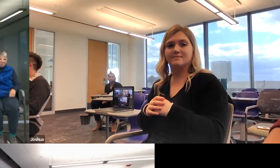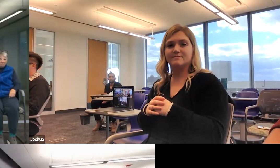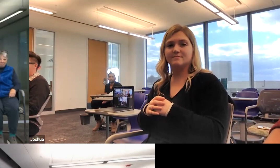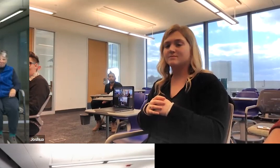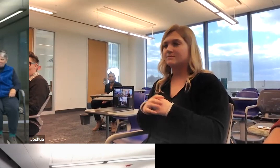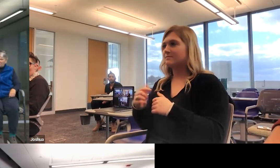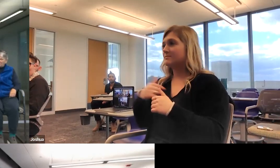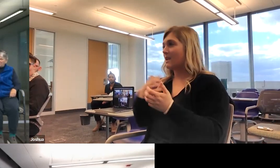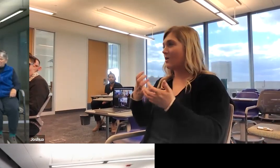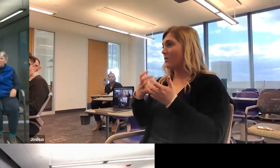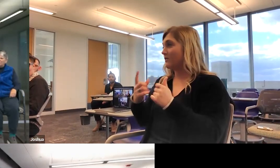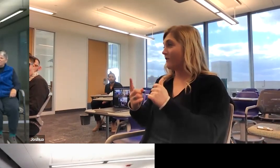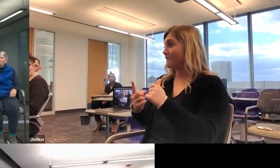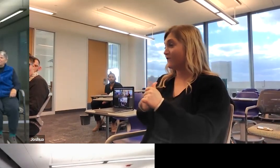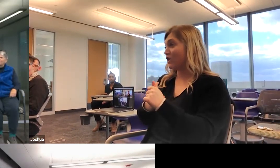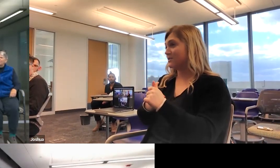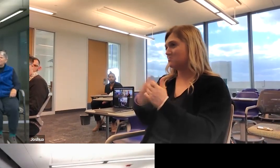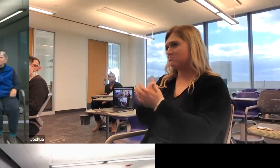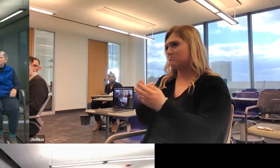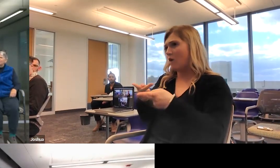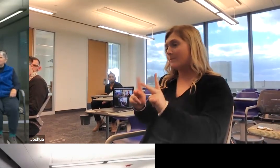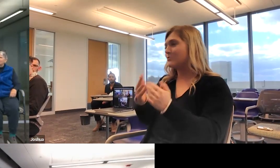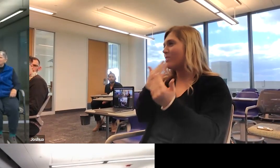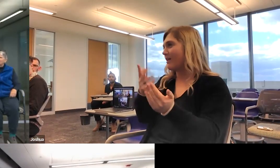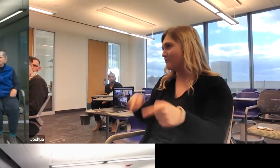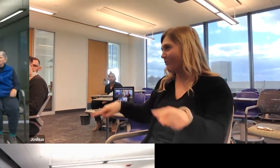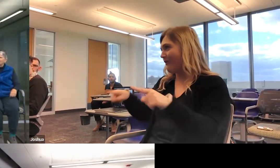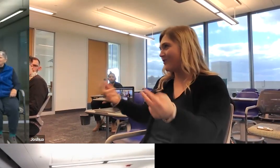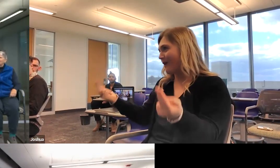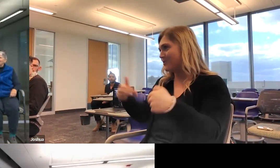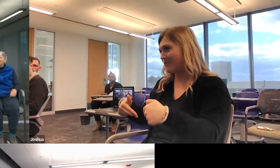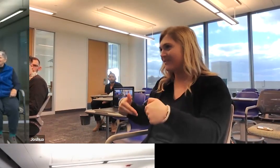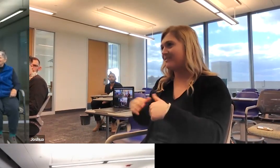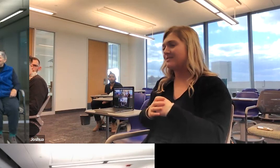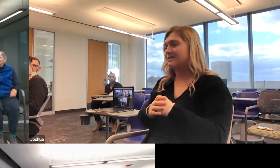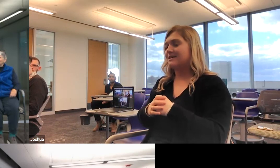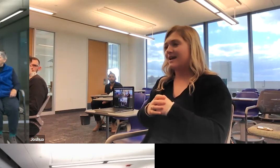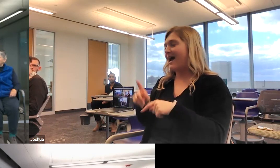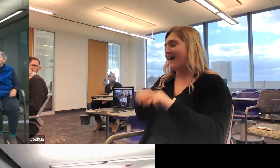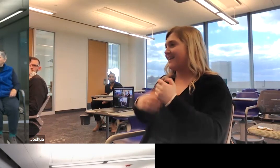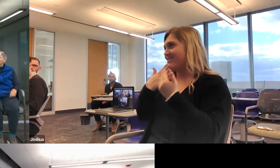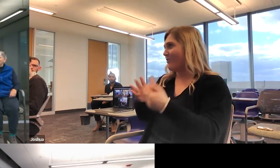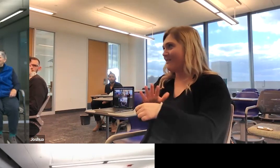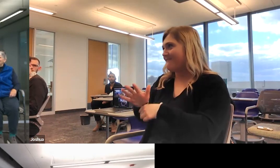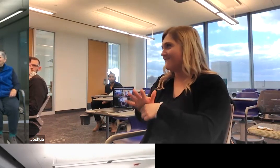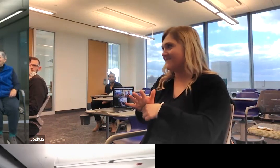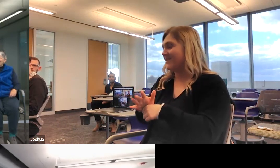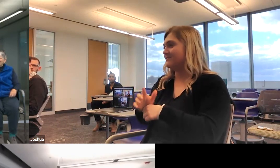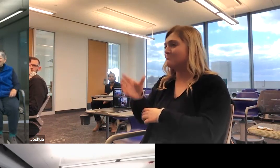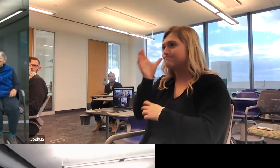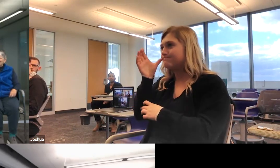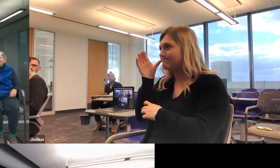I want to first take this opportunity to thank all of you for coming. I can't even thank you enough for hearing